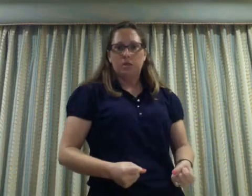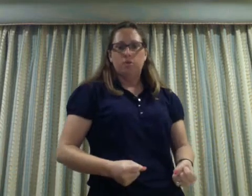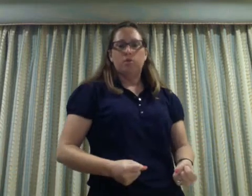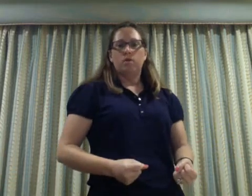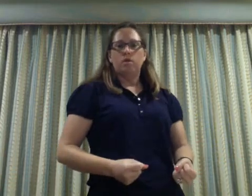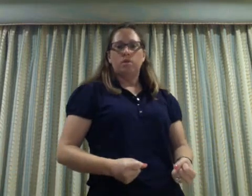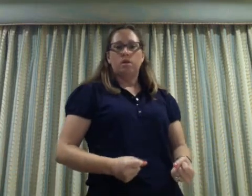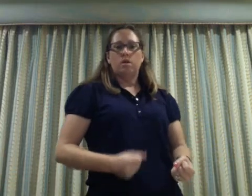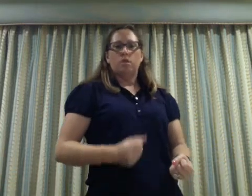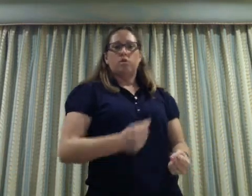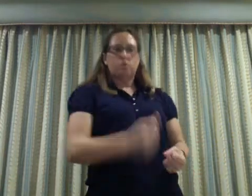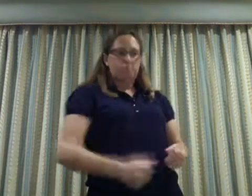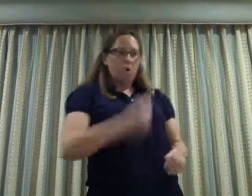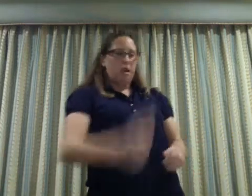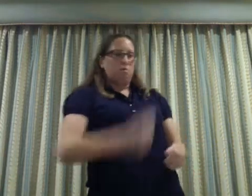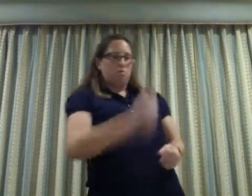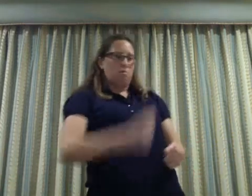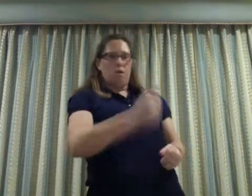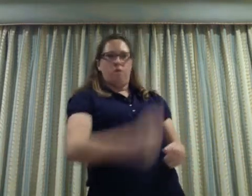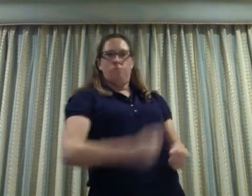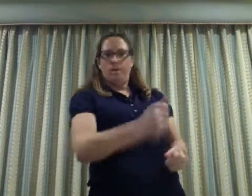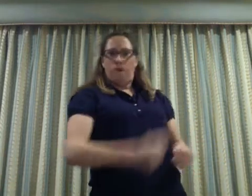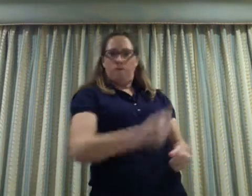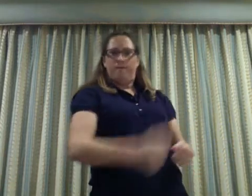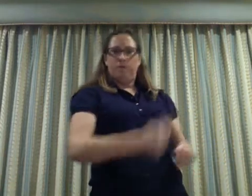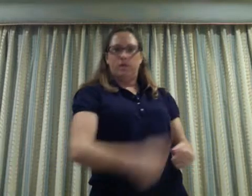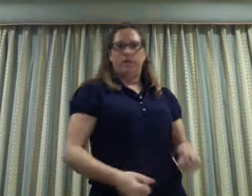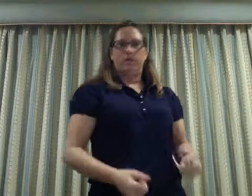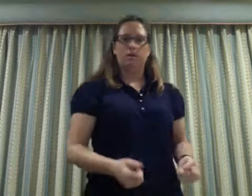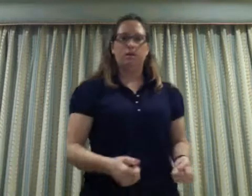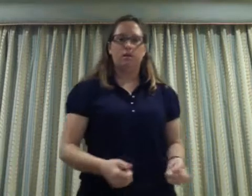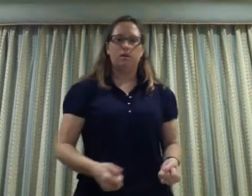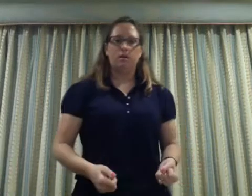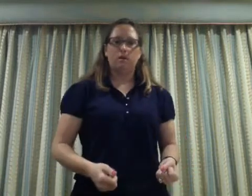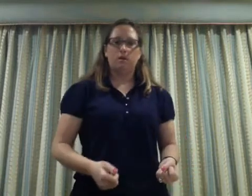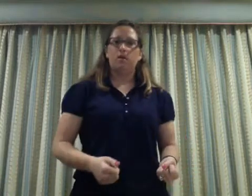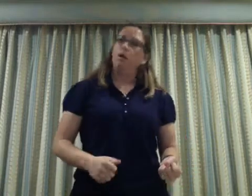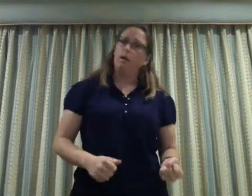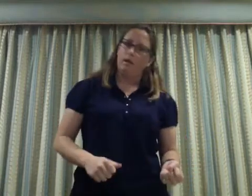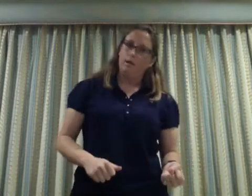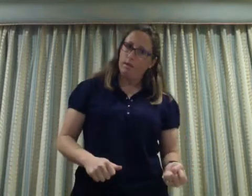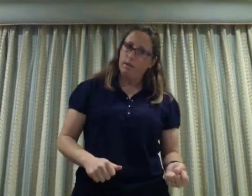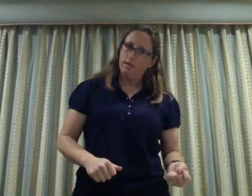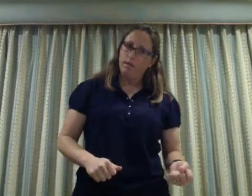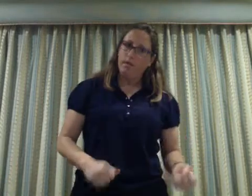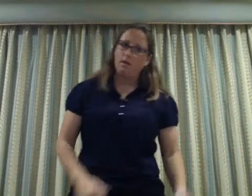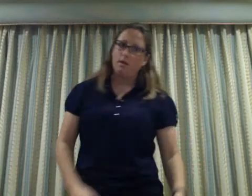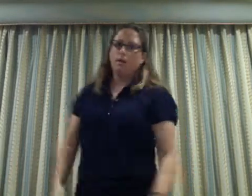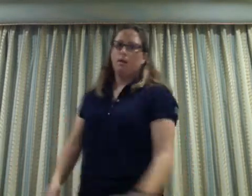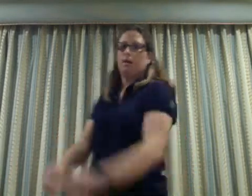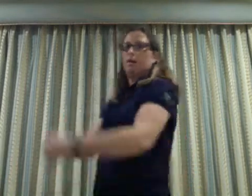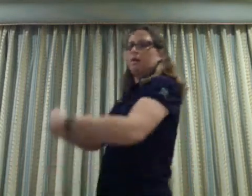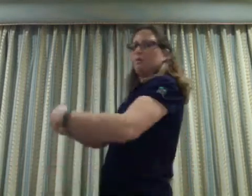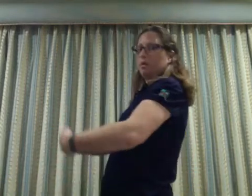so that you can support it and reel that fish in. And I look at this man with my